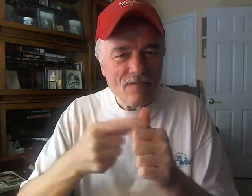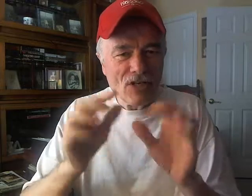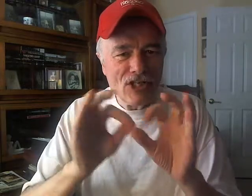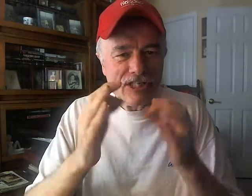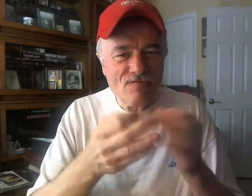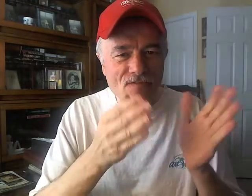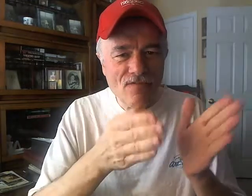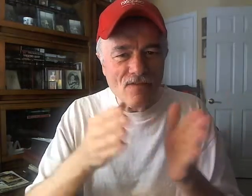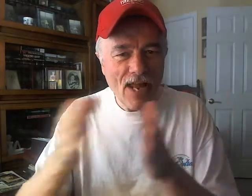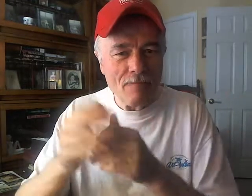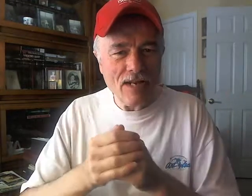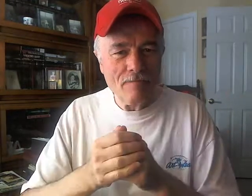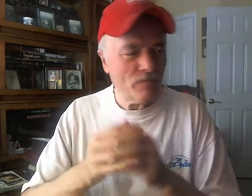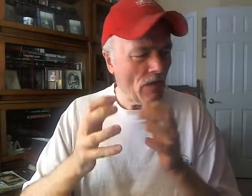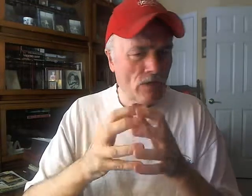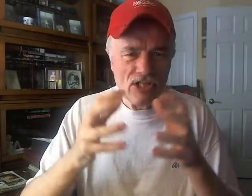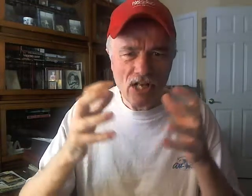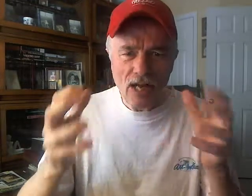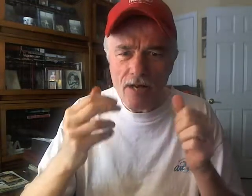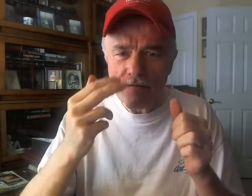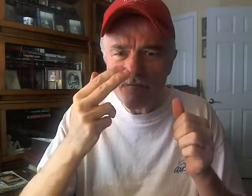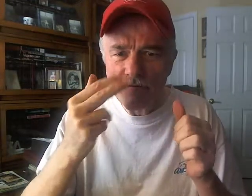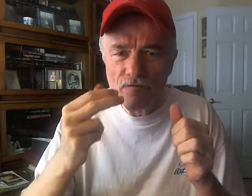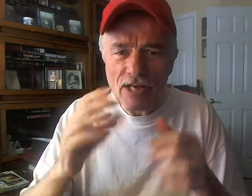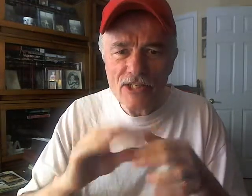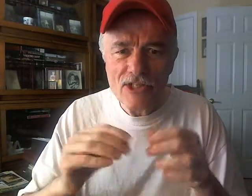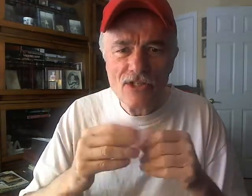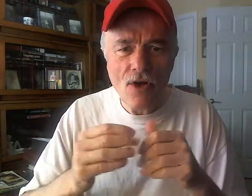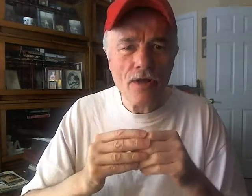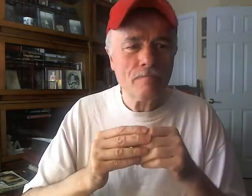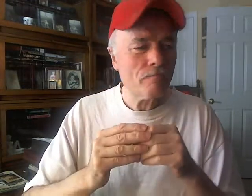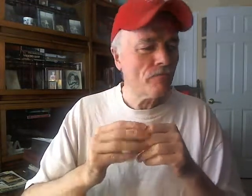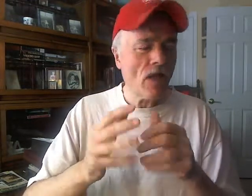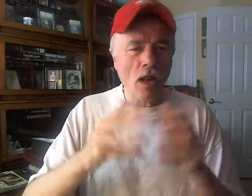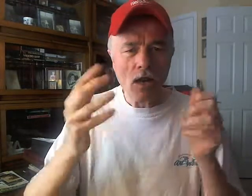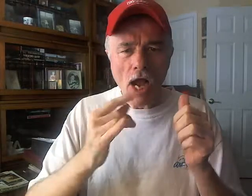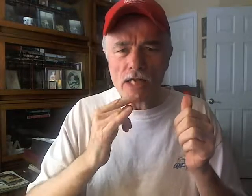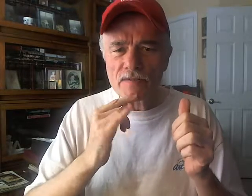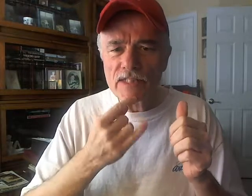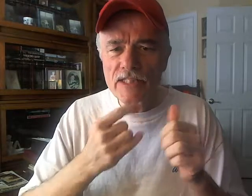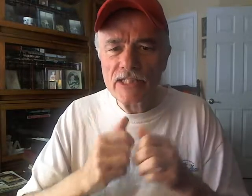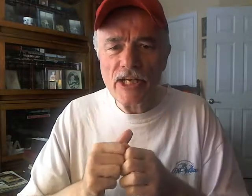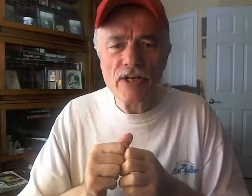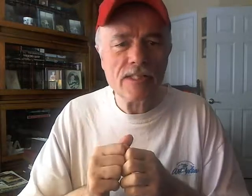statue. And it's not a very story. Line series